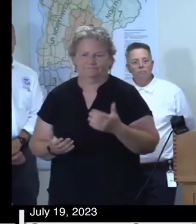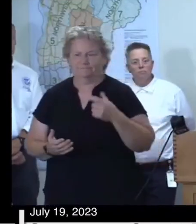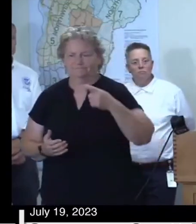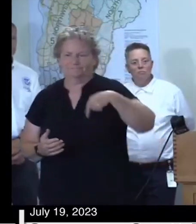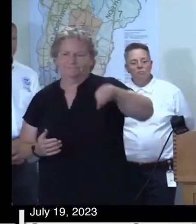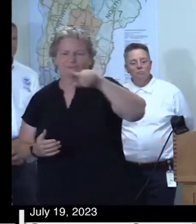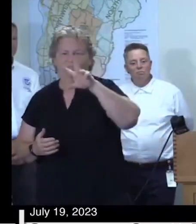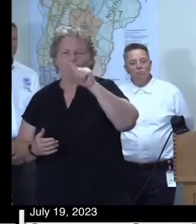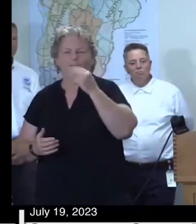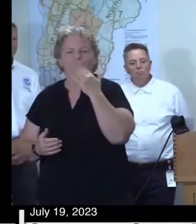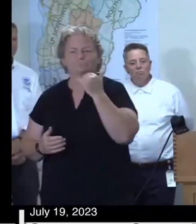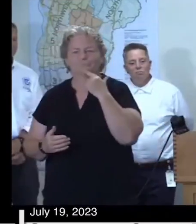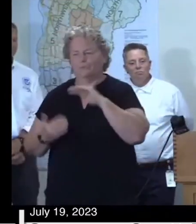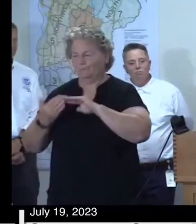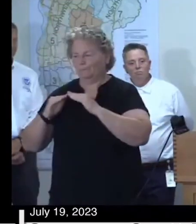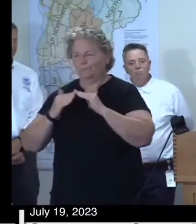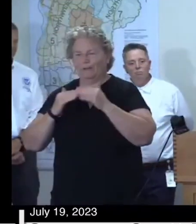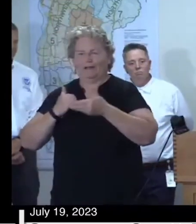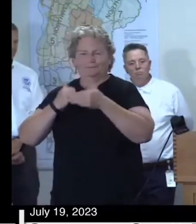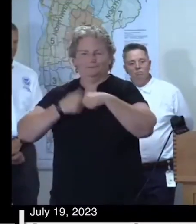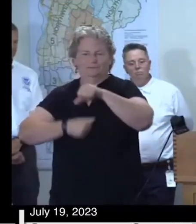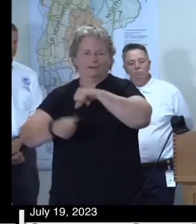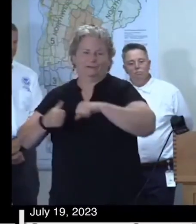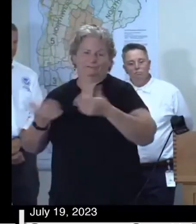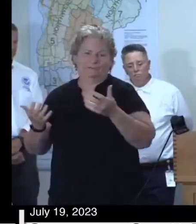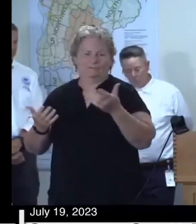Mm-hmm. Thank you. Another question,